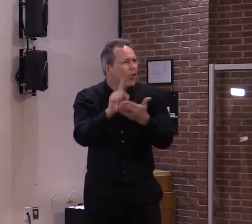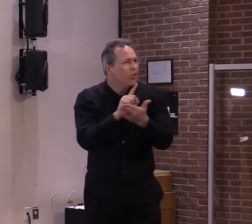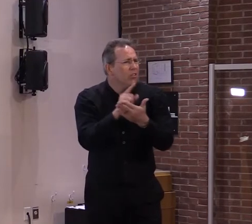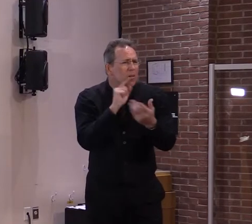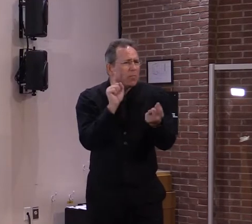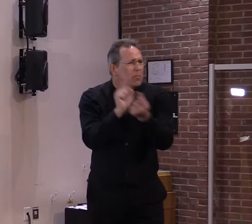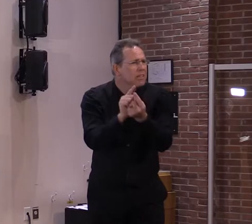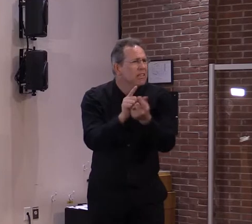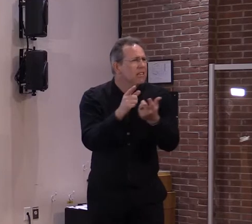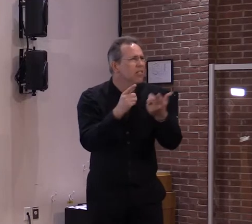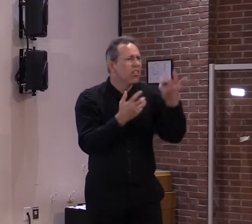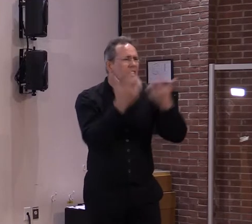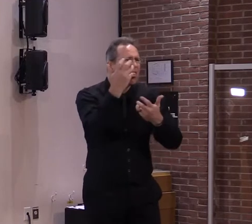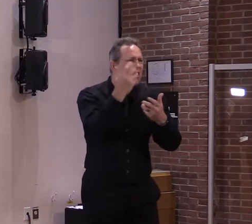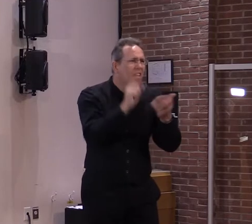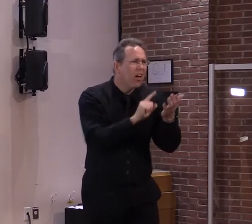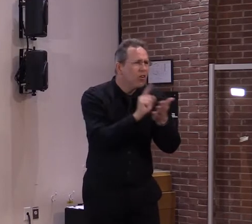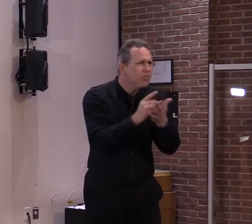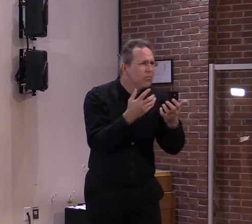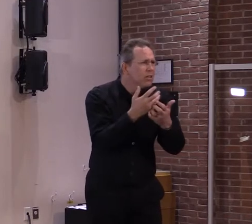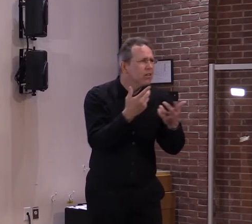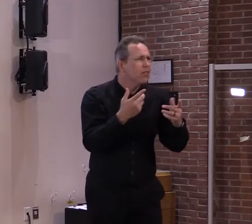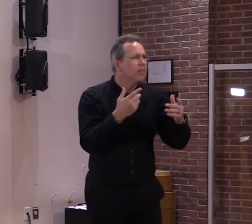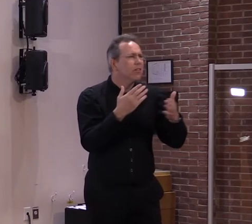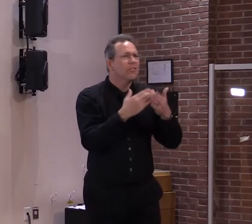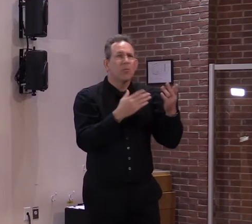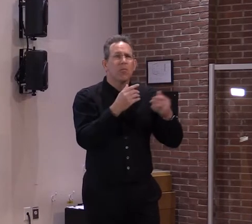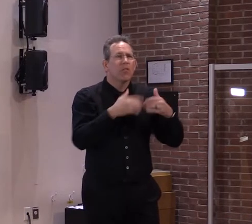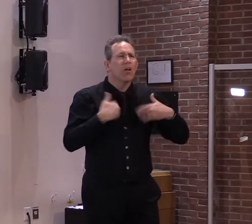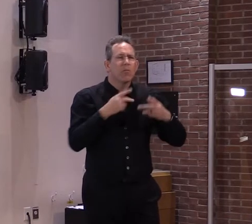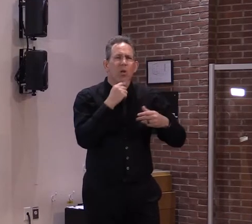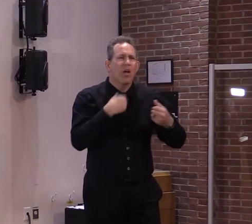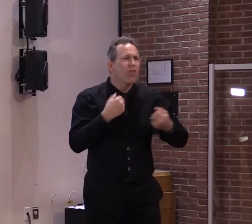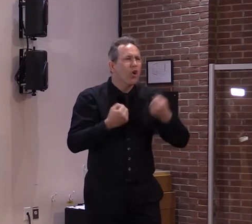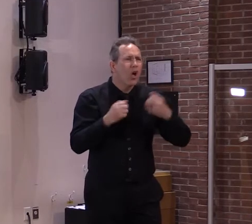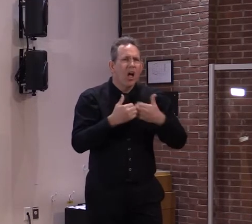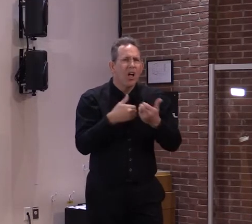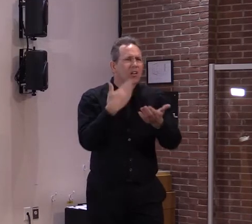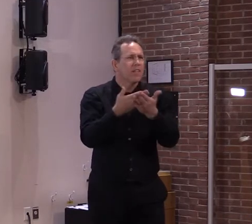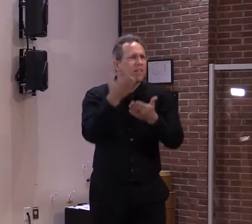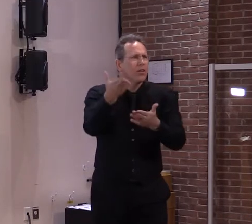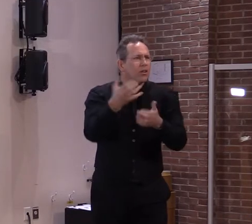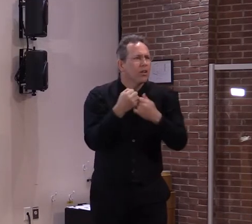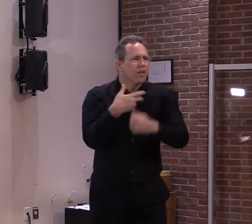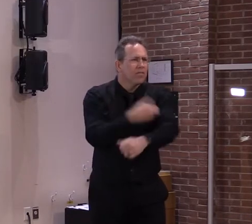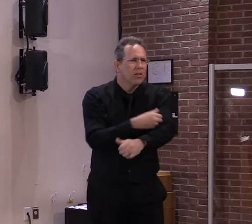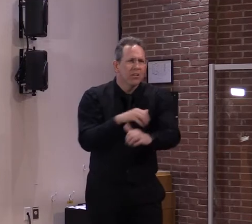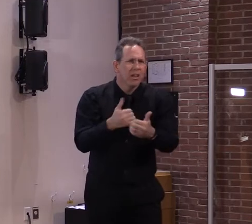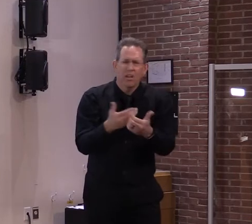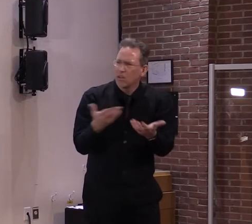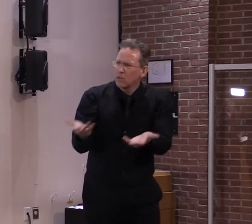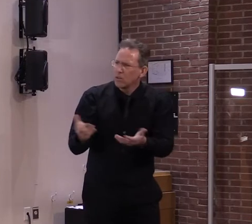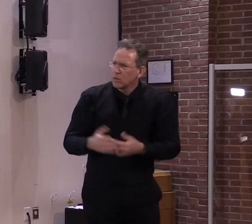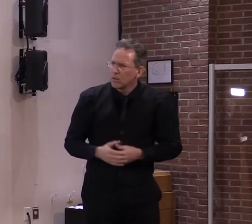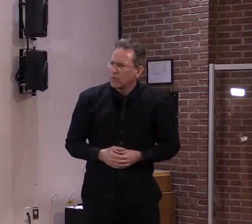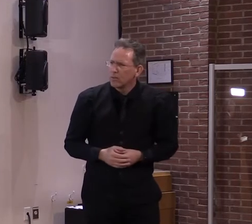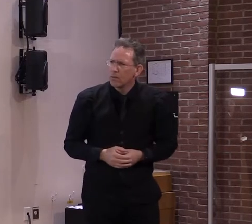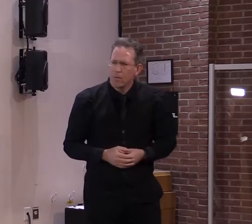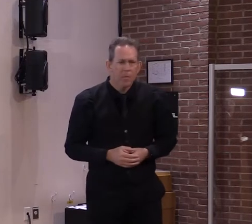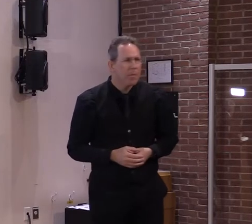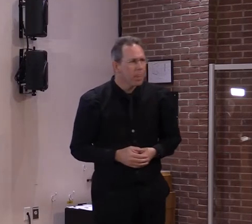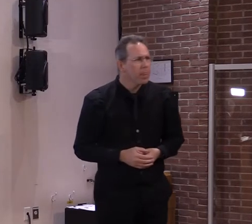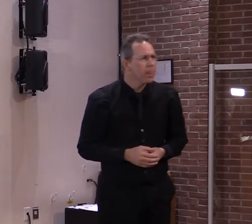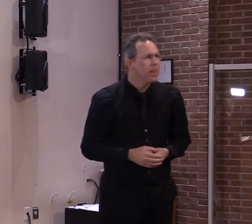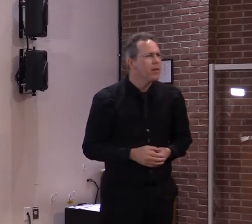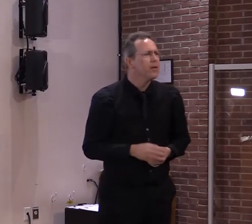or younger people might have less access to cars. Yeah, this is Aaron. This is Mike Smith. I wanted to sort of add, and